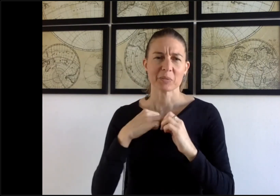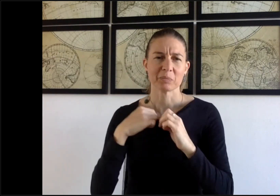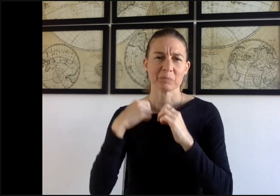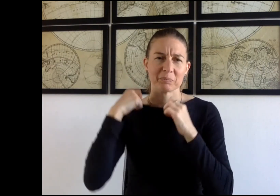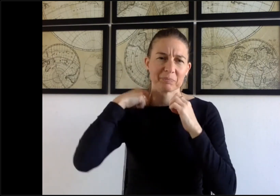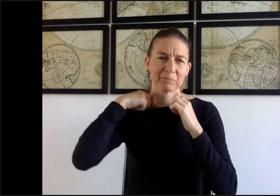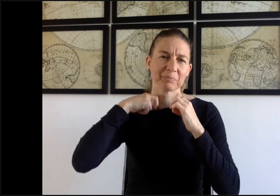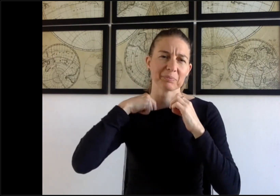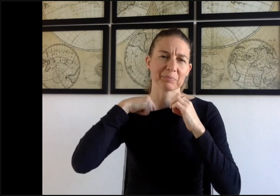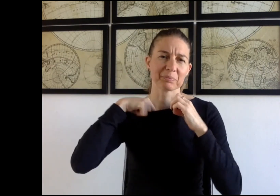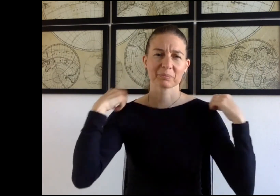haven't experienced in my life.